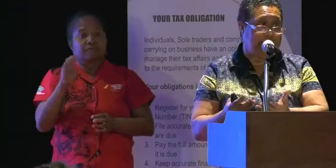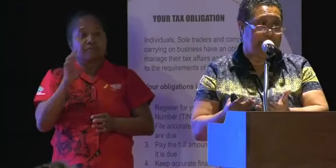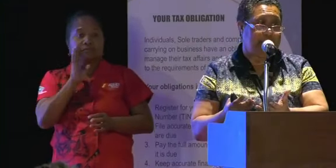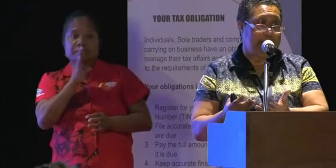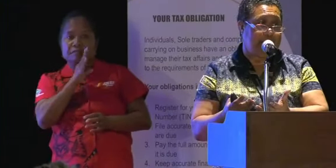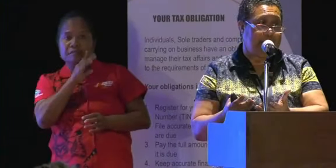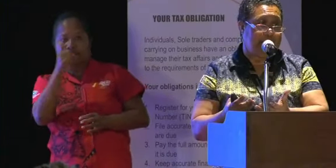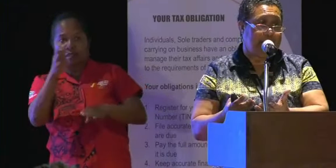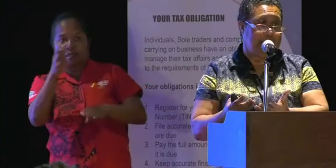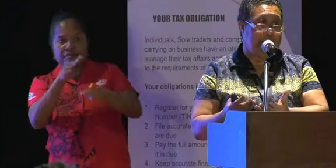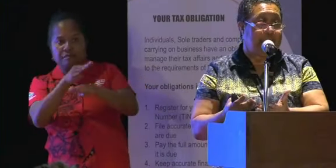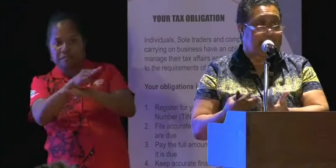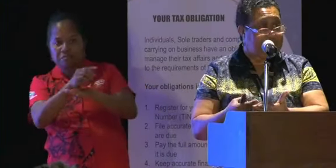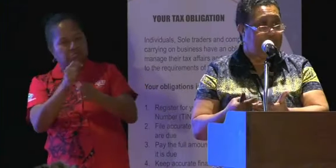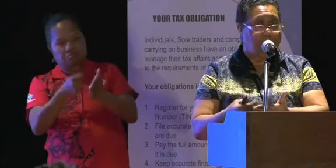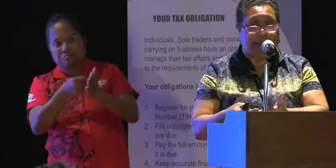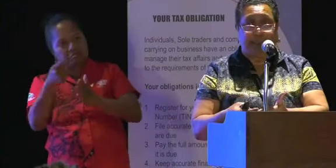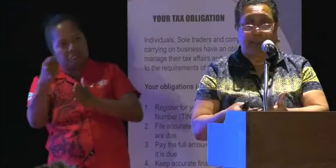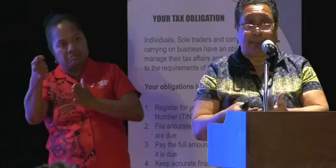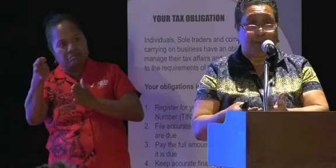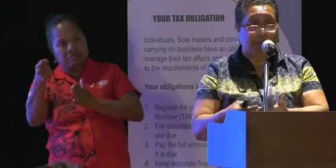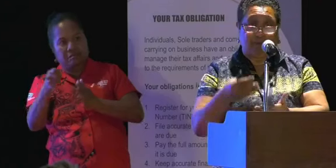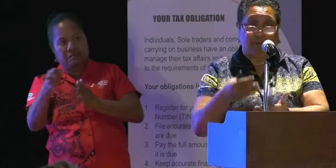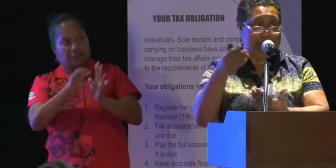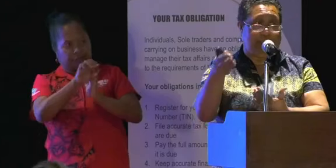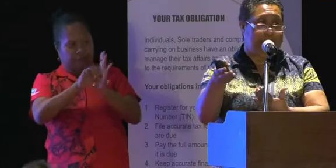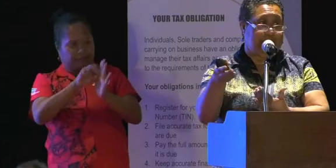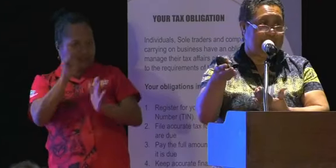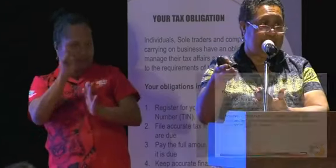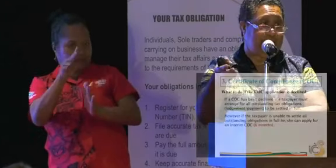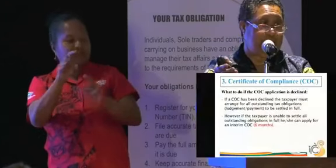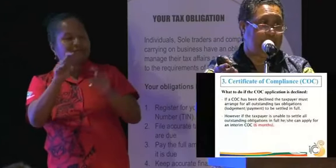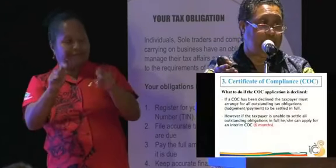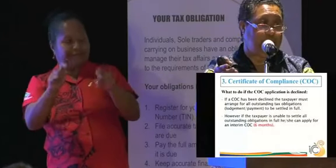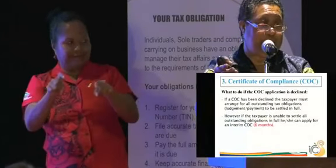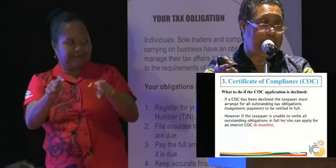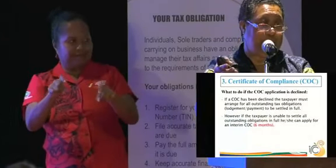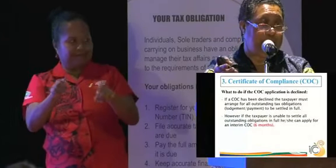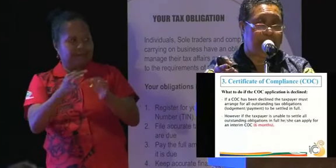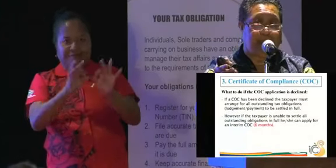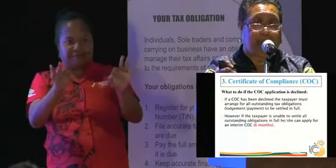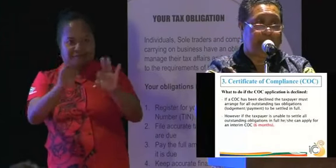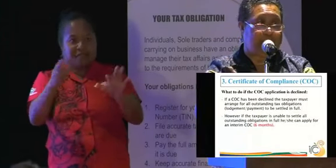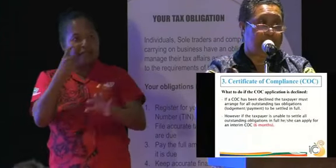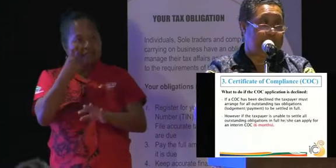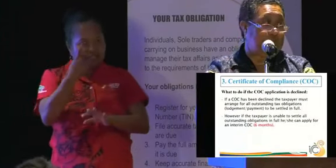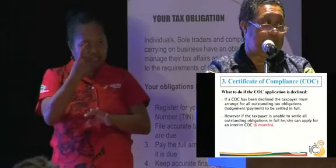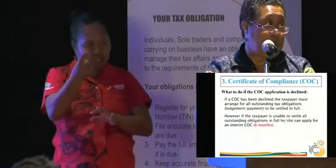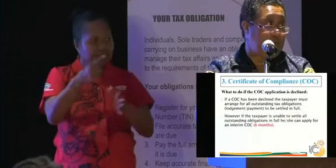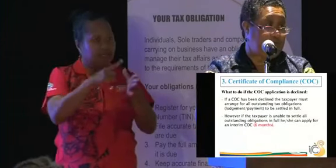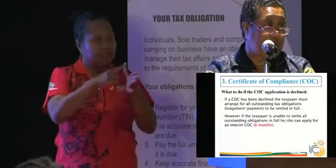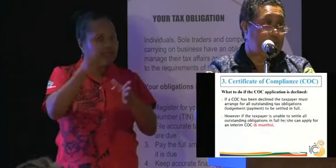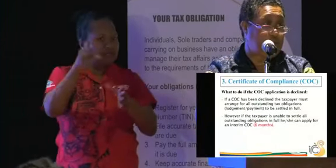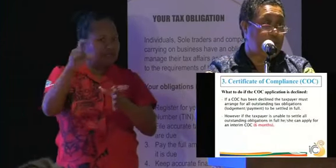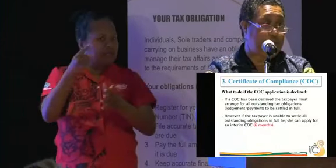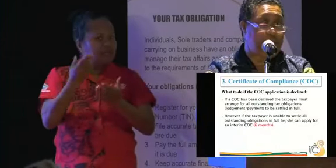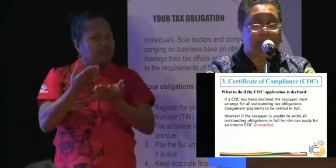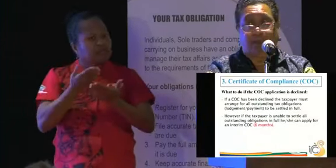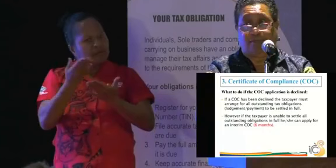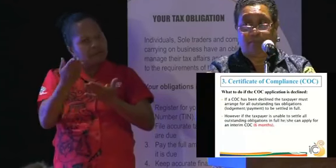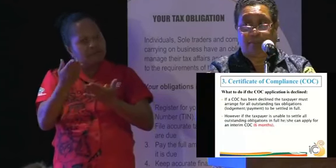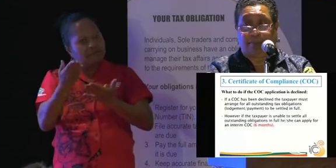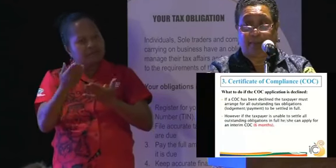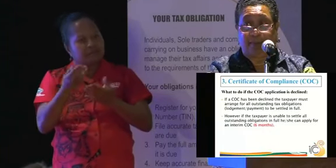a month, the system will pick it up because there's nothing showing in the account to say that you have lodged or